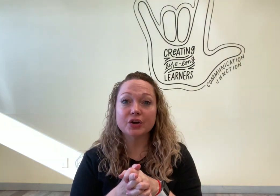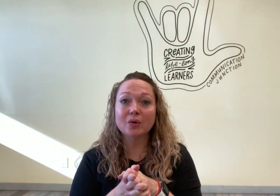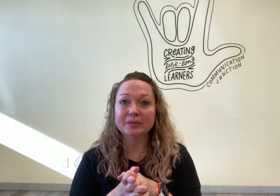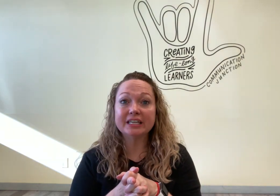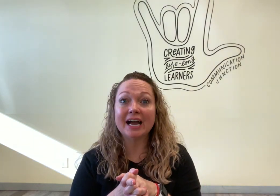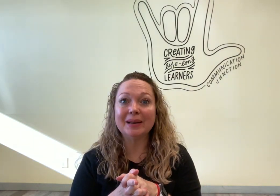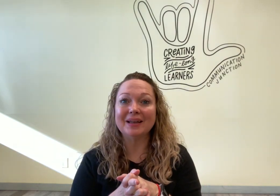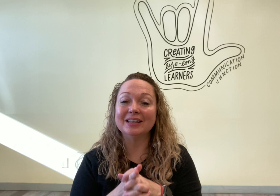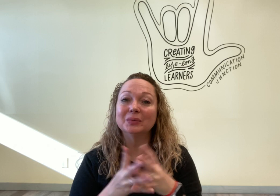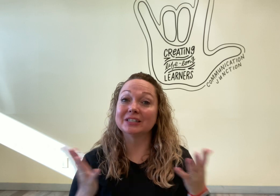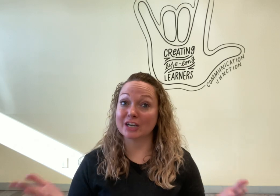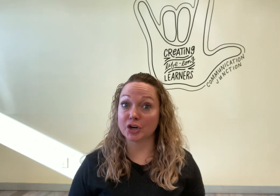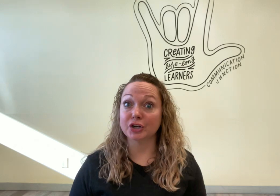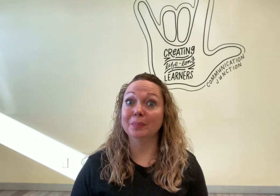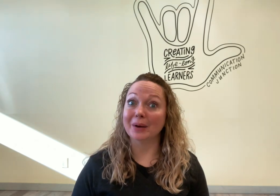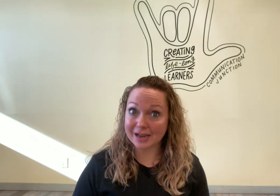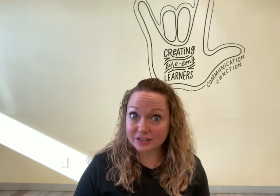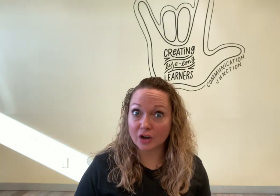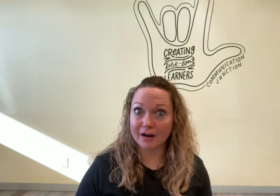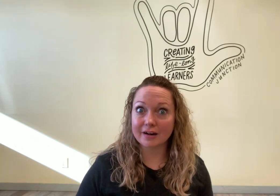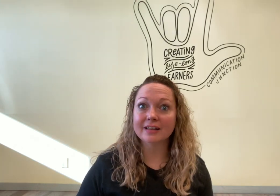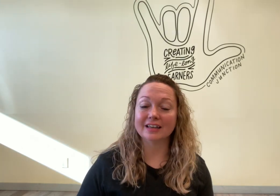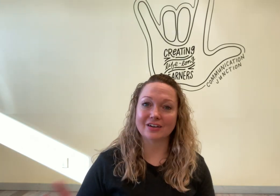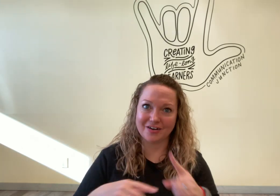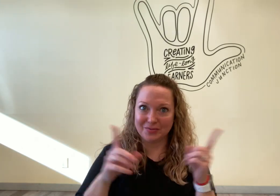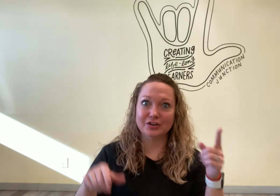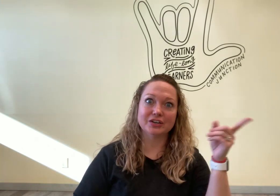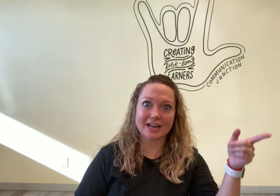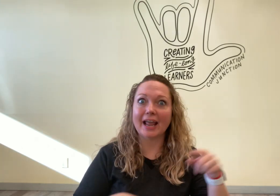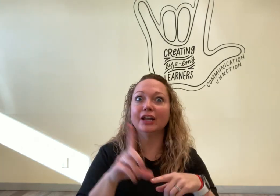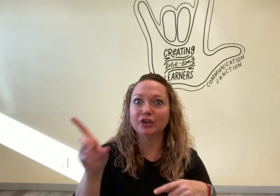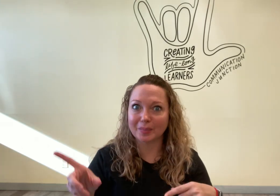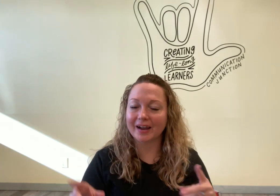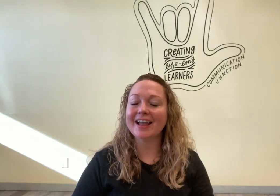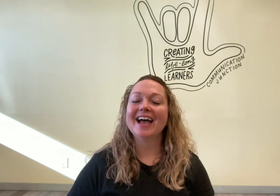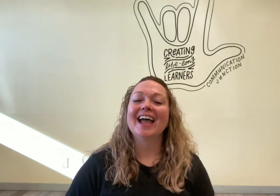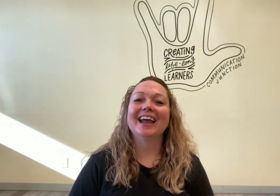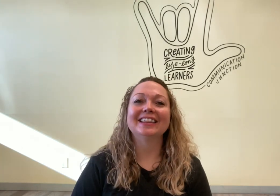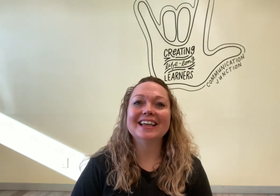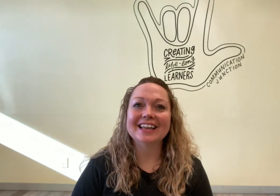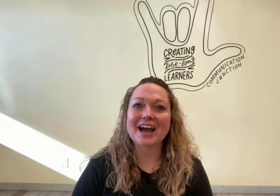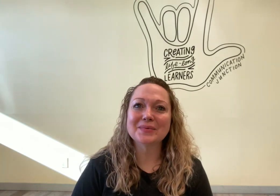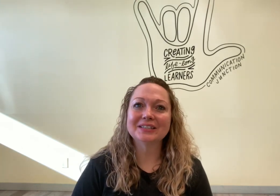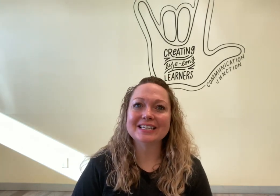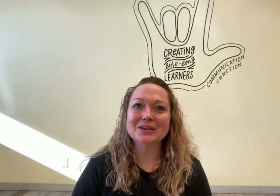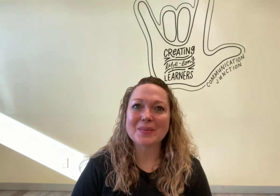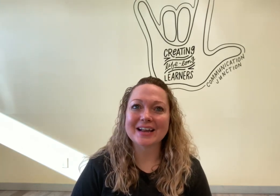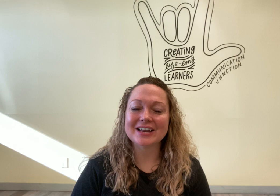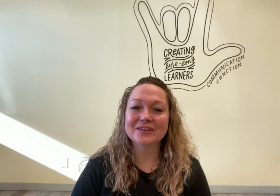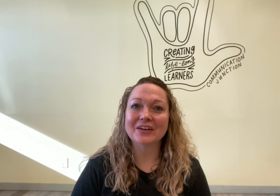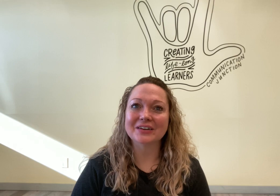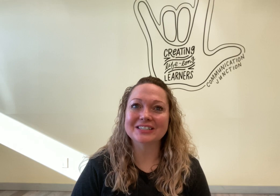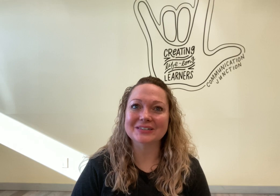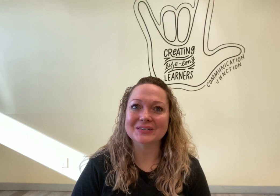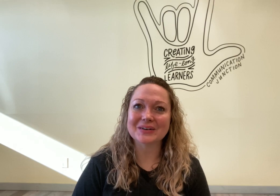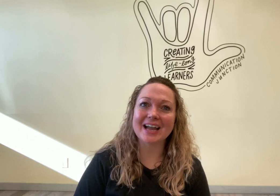more time, and then we'll sing our goodbye song. That's a hard one, good night and goodbye. And then I will see you back here very soon, okay?